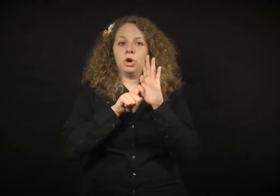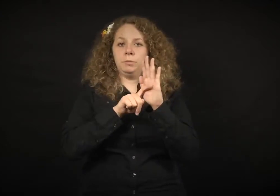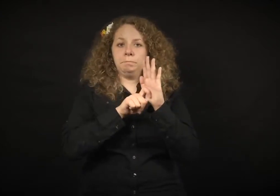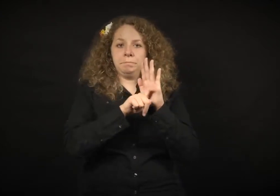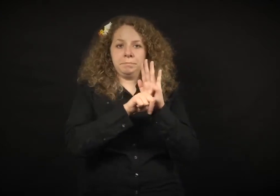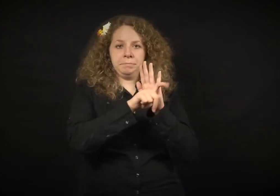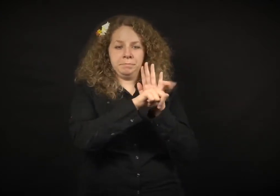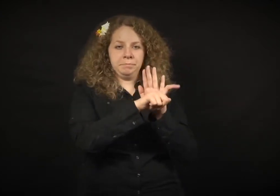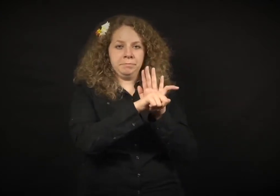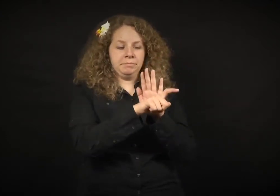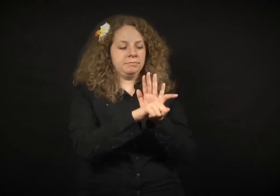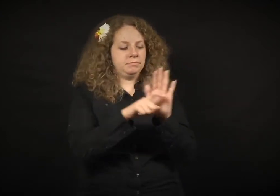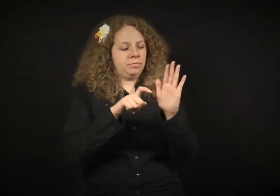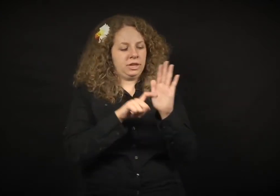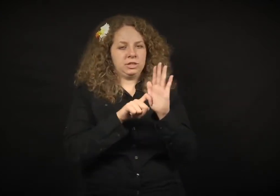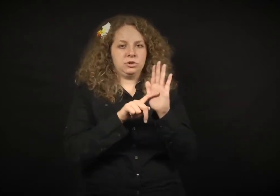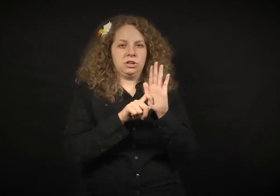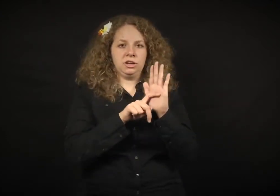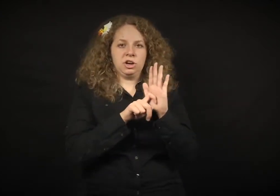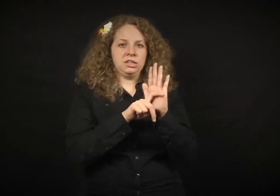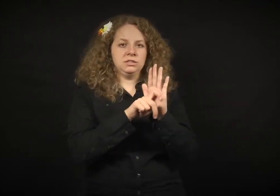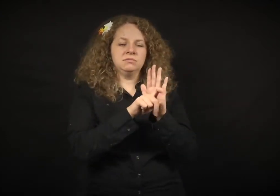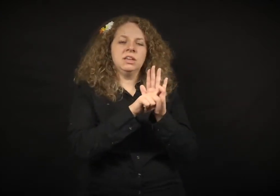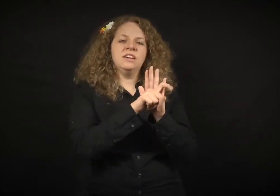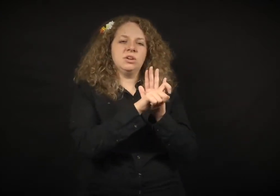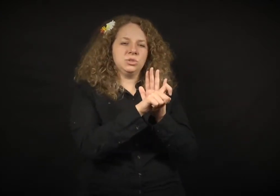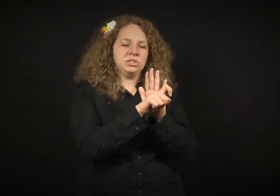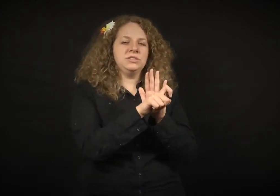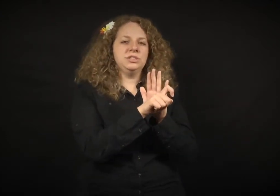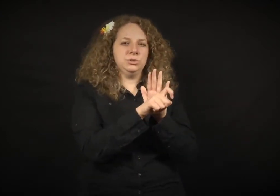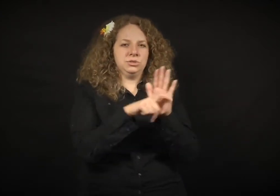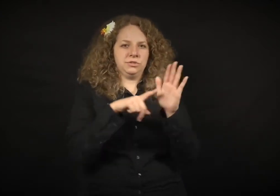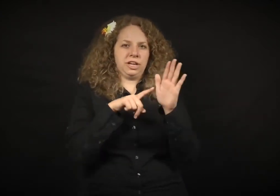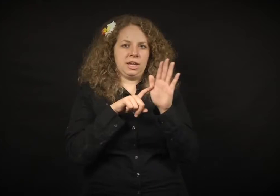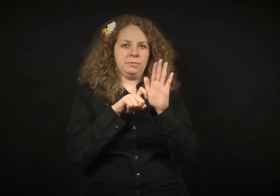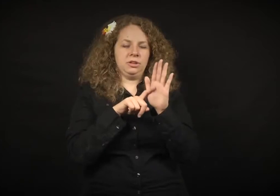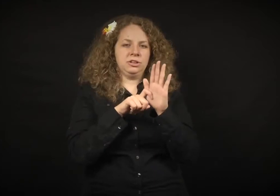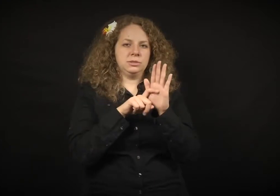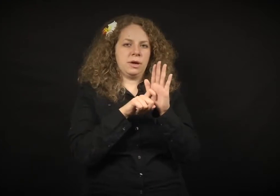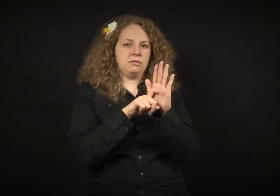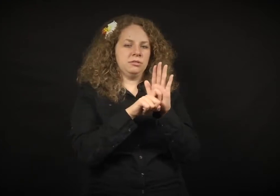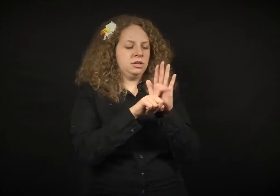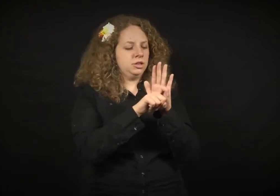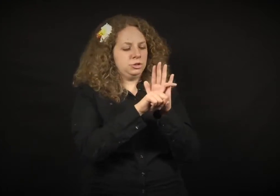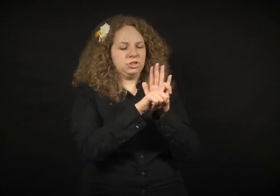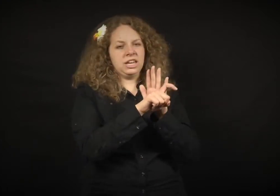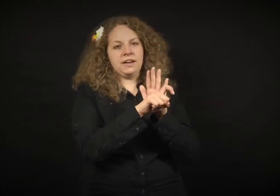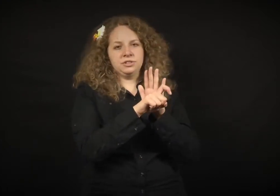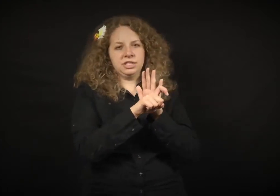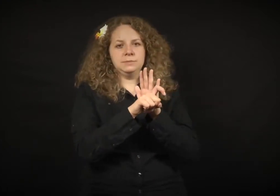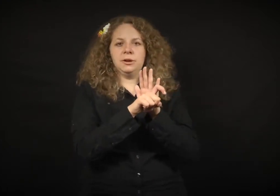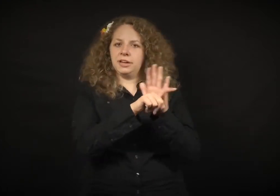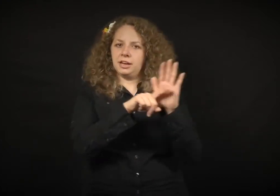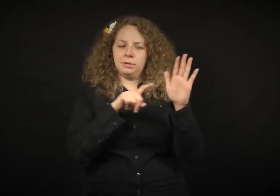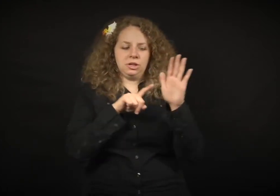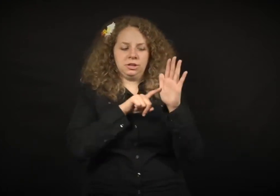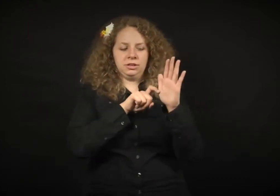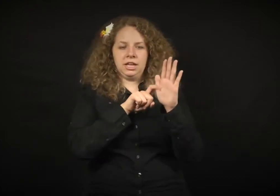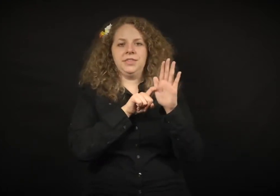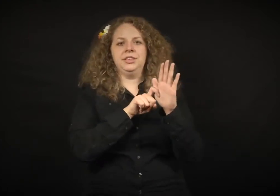Worm, like it's crawling across. I've also seen this used for caterpillar as well, usually after they spell caterpillar and then